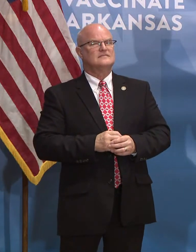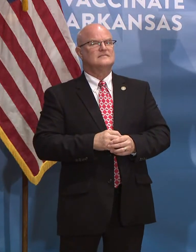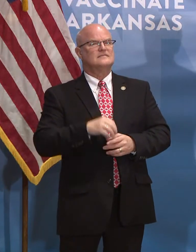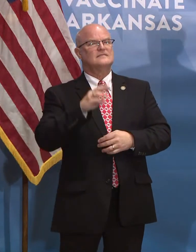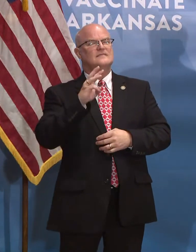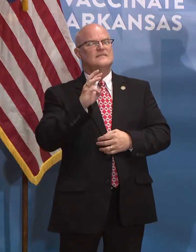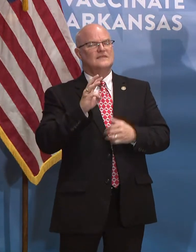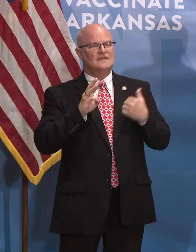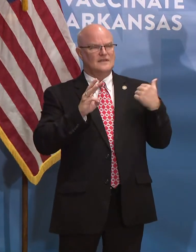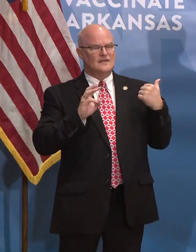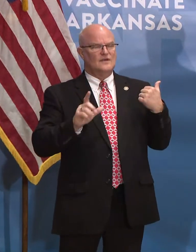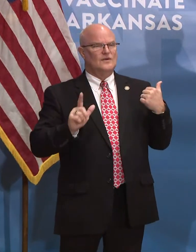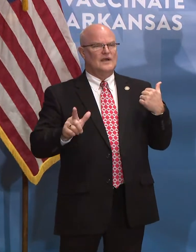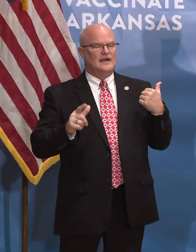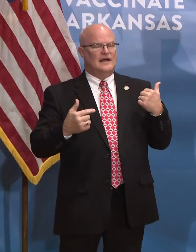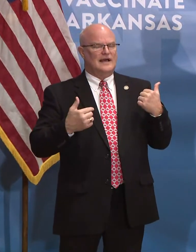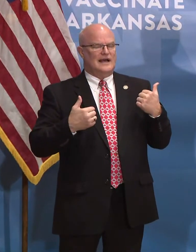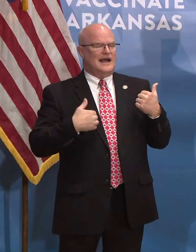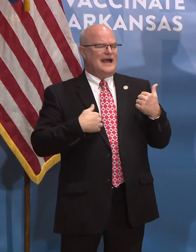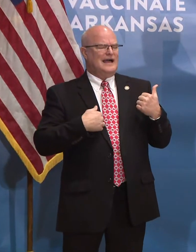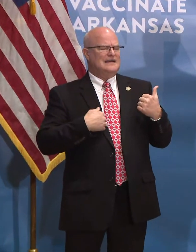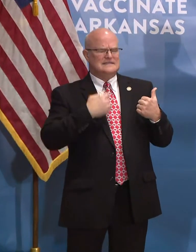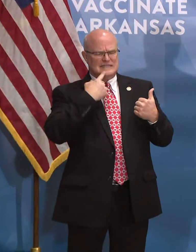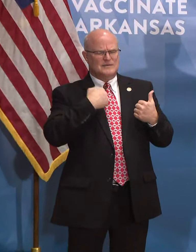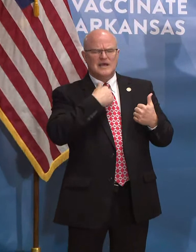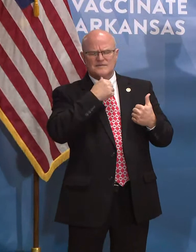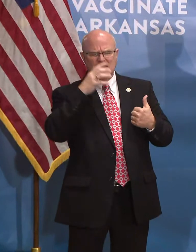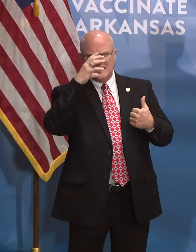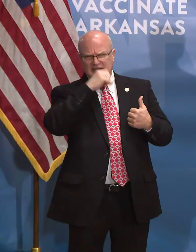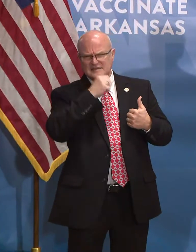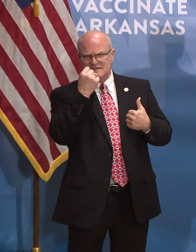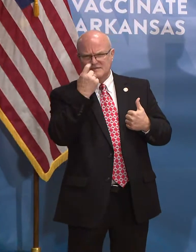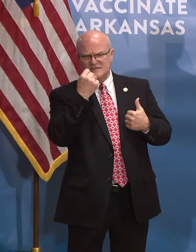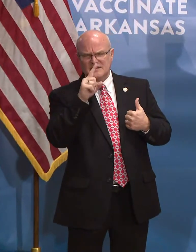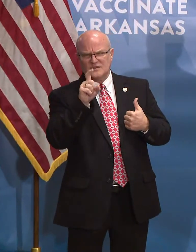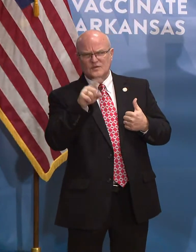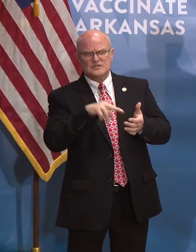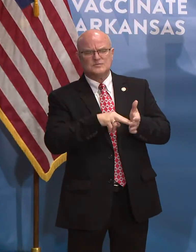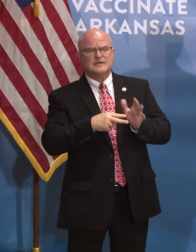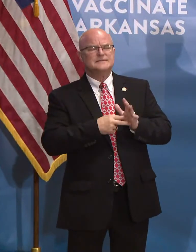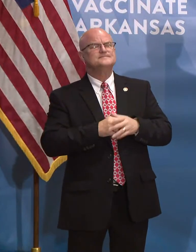Well, I'm not, tell me if I'm not catching your question, but